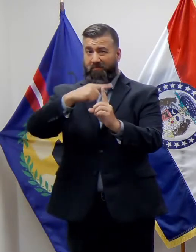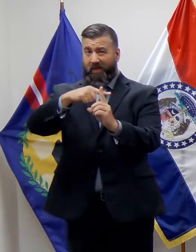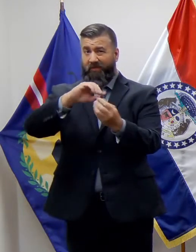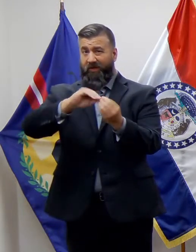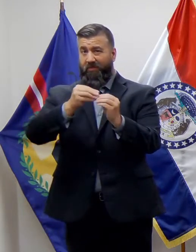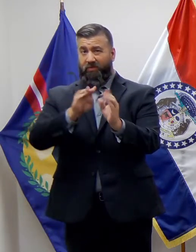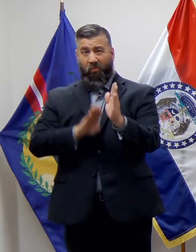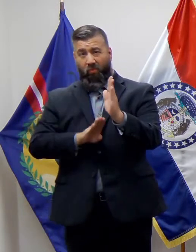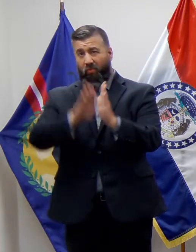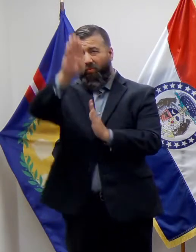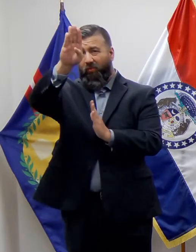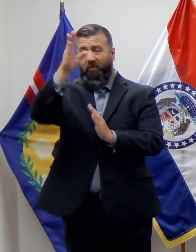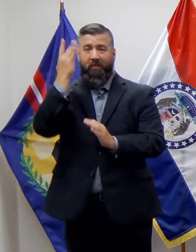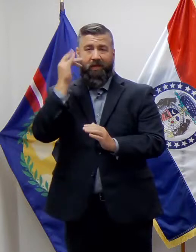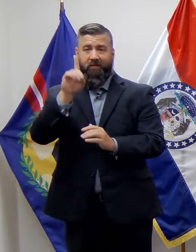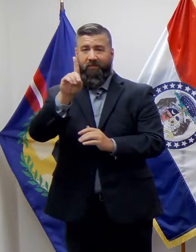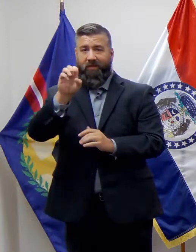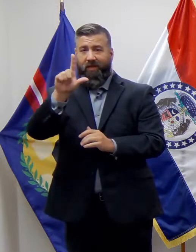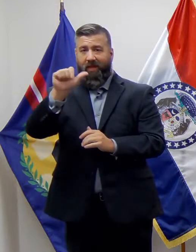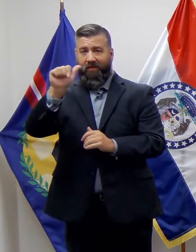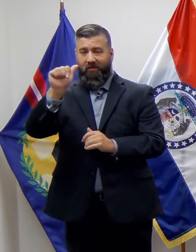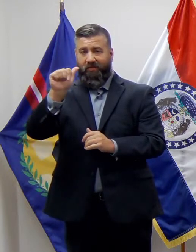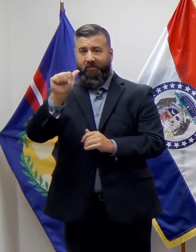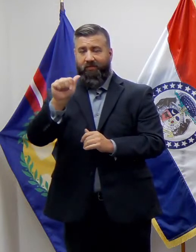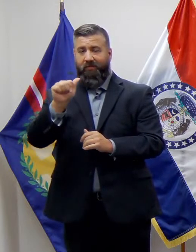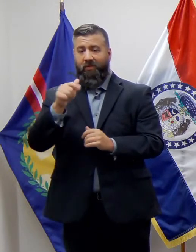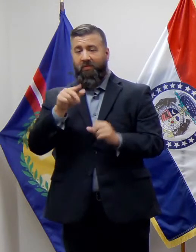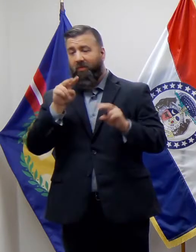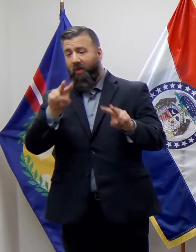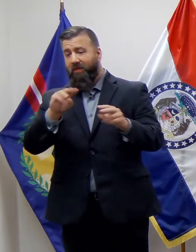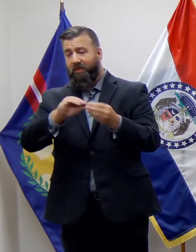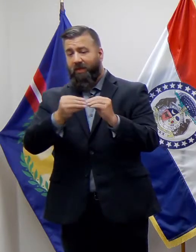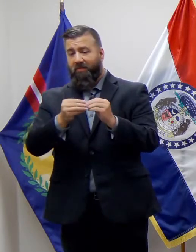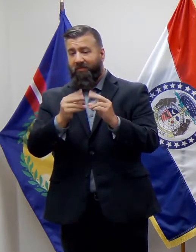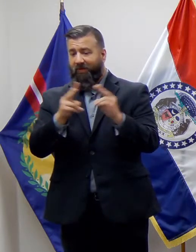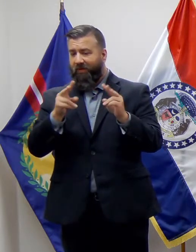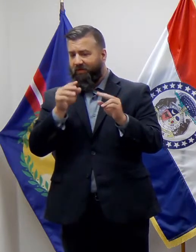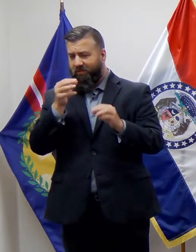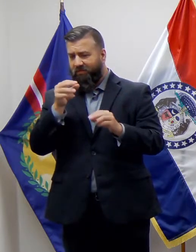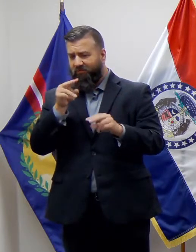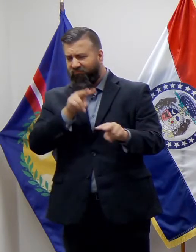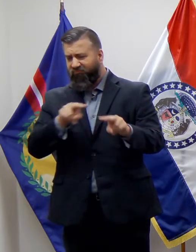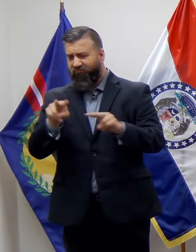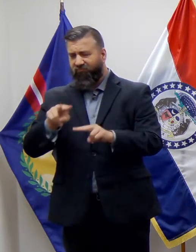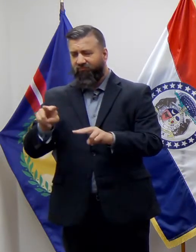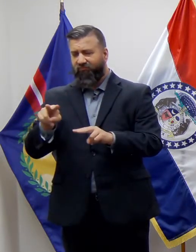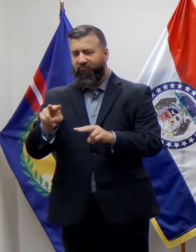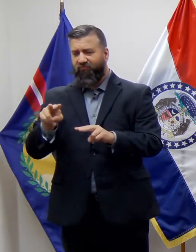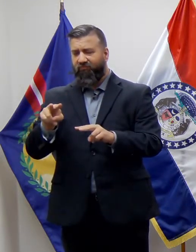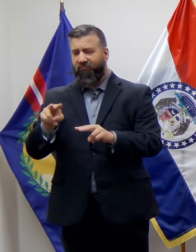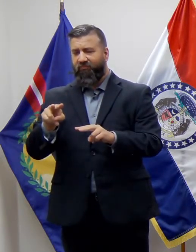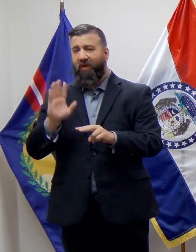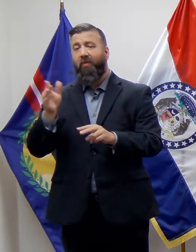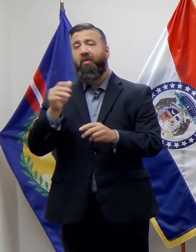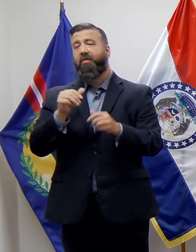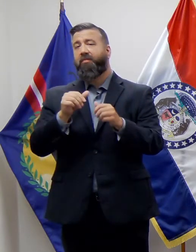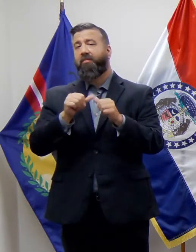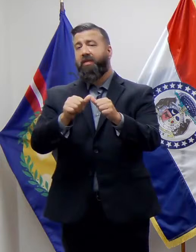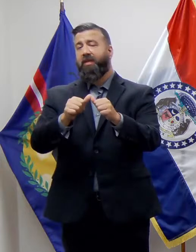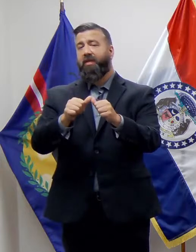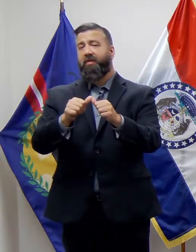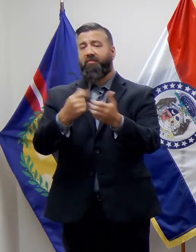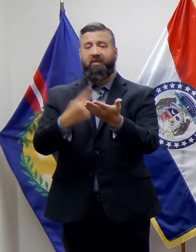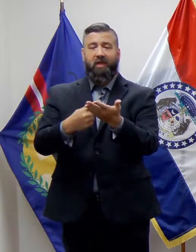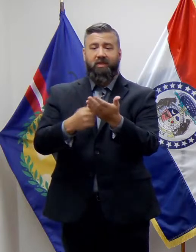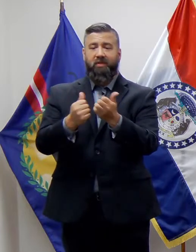of this Delta variant. We'll be watching the data very closely, continue our discussions with the Pandemic Task Force and the health system leadership